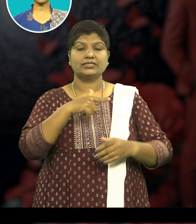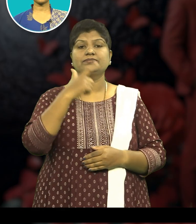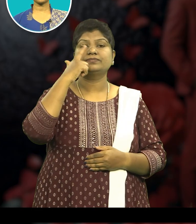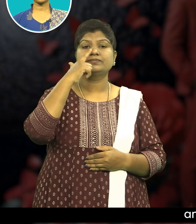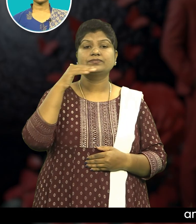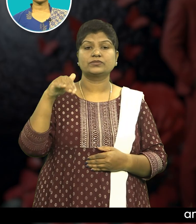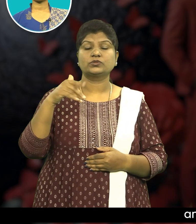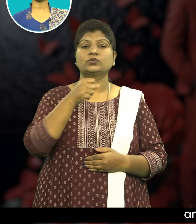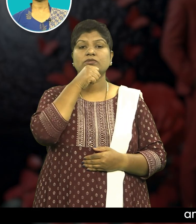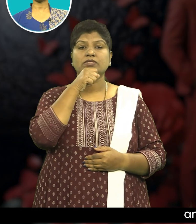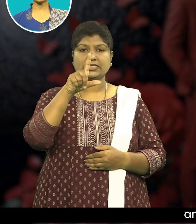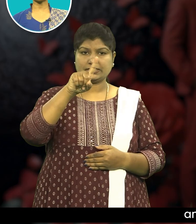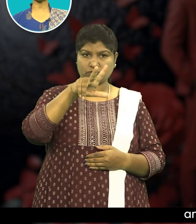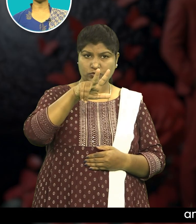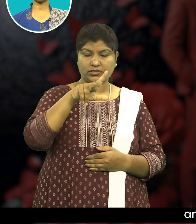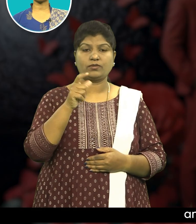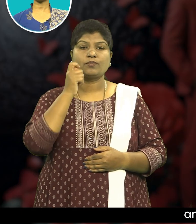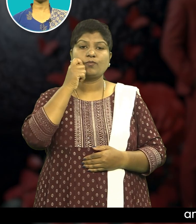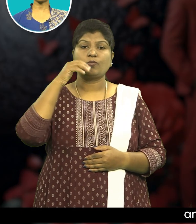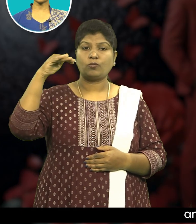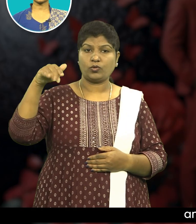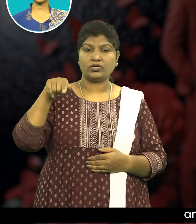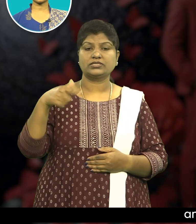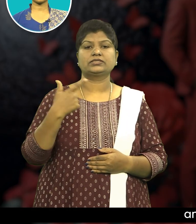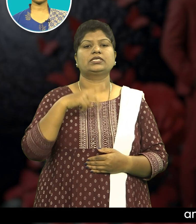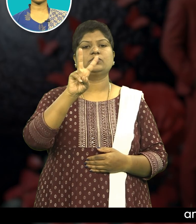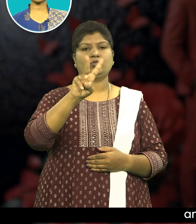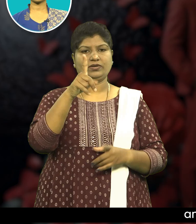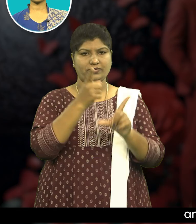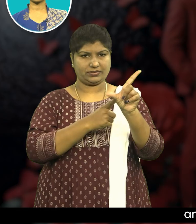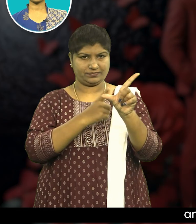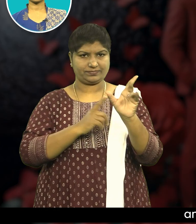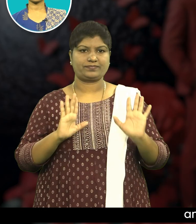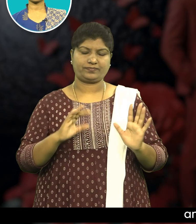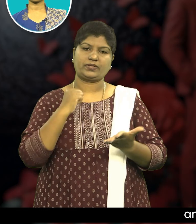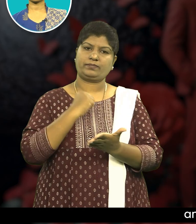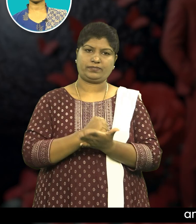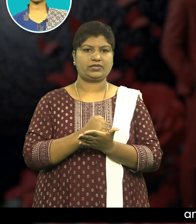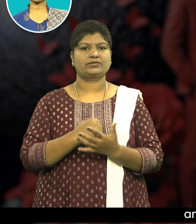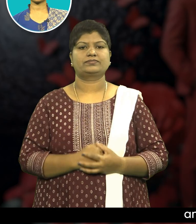girls and 21 years for boys.